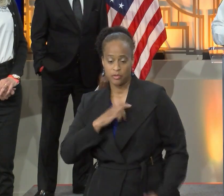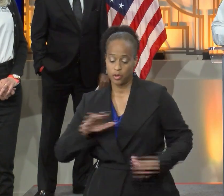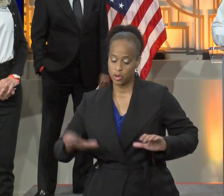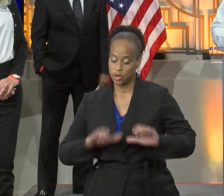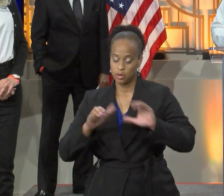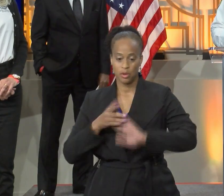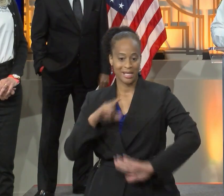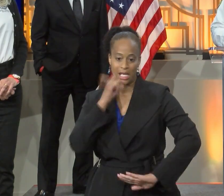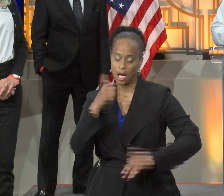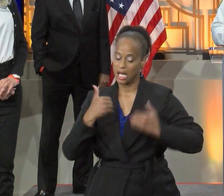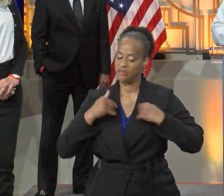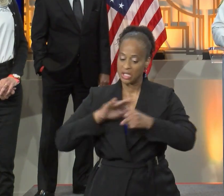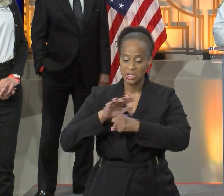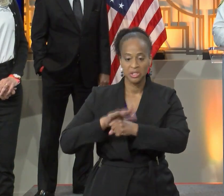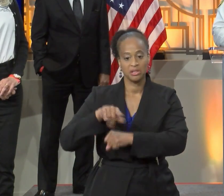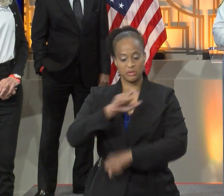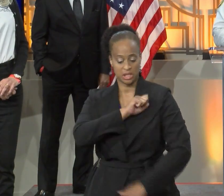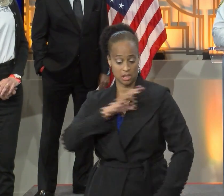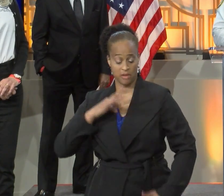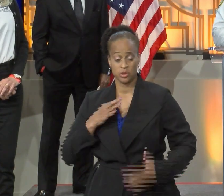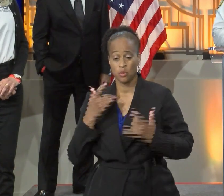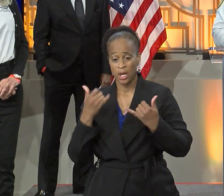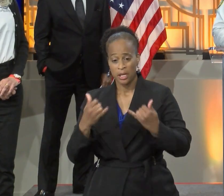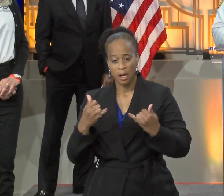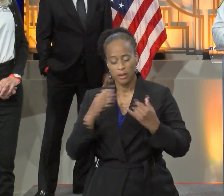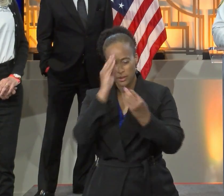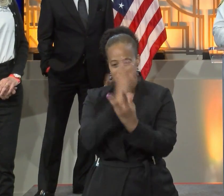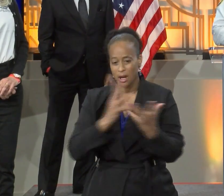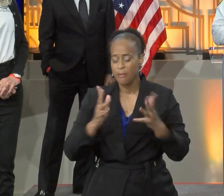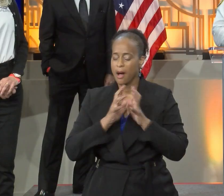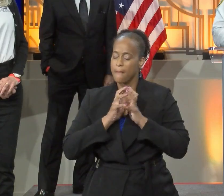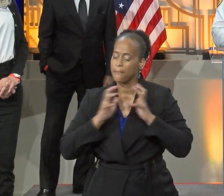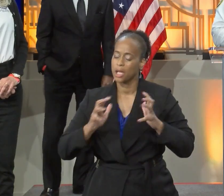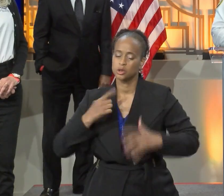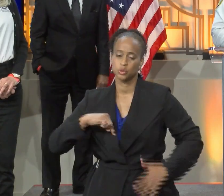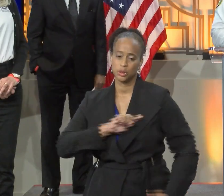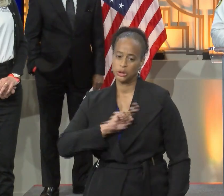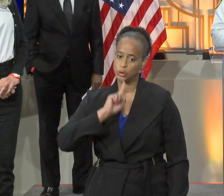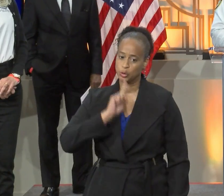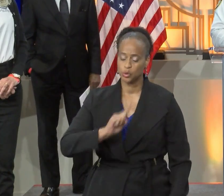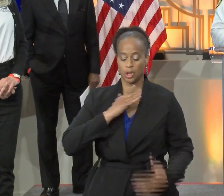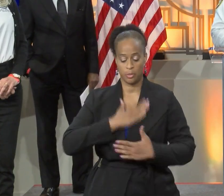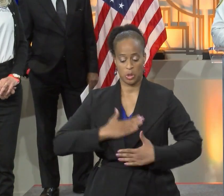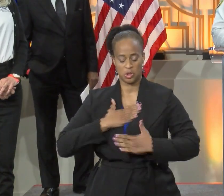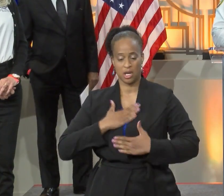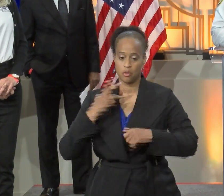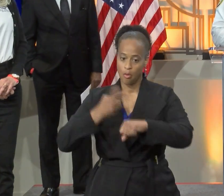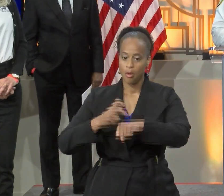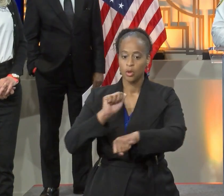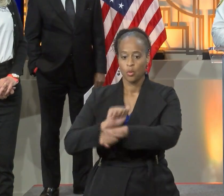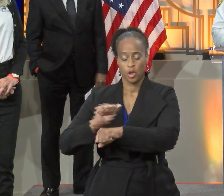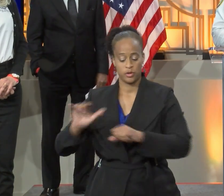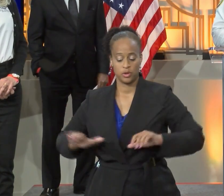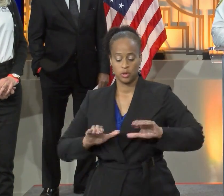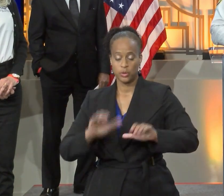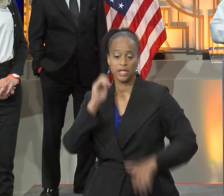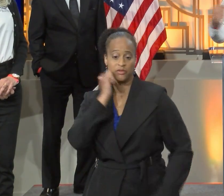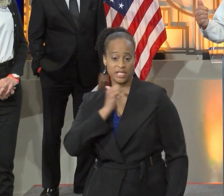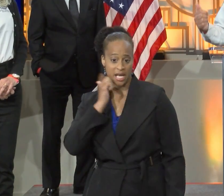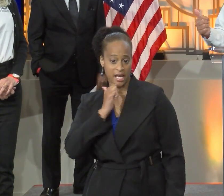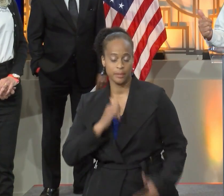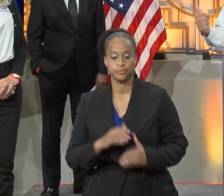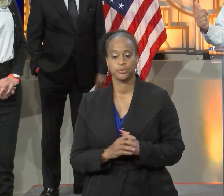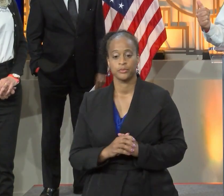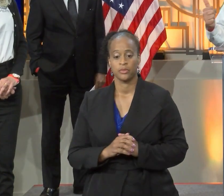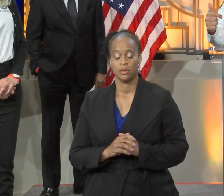extremely short-staffed. So I want to take this time and let them know how much we truly appreciate the hard work that they're doing each and every day. I